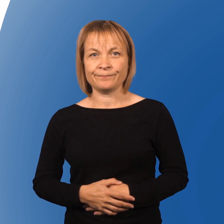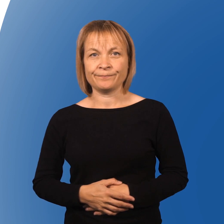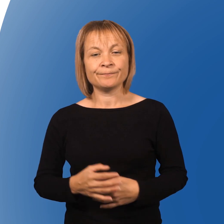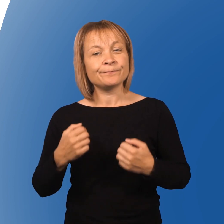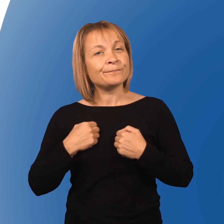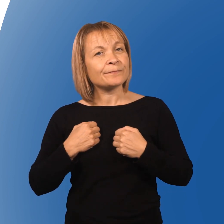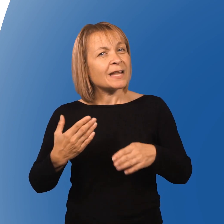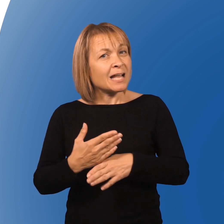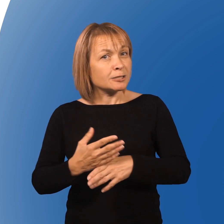Our actions.